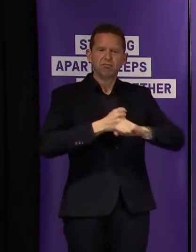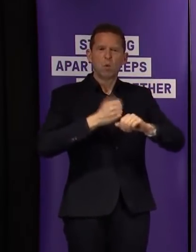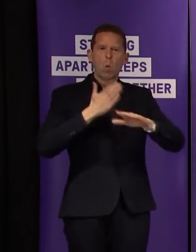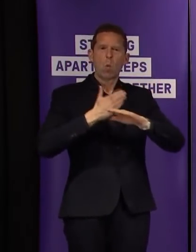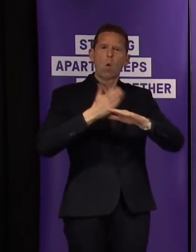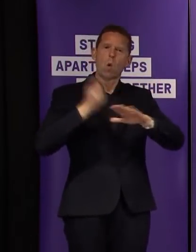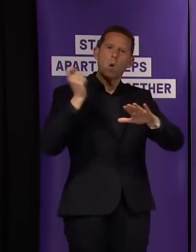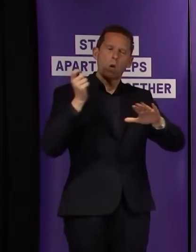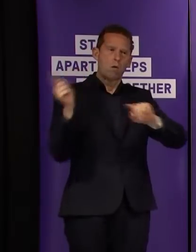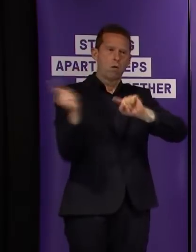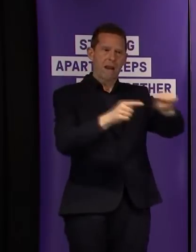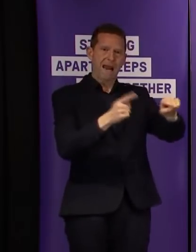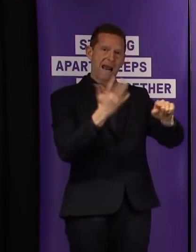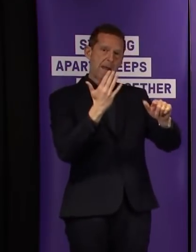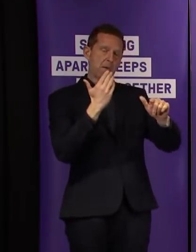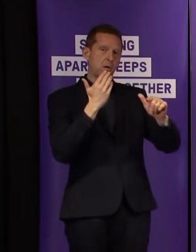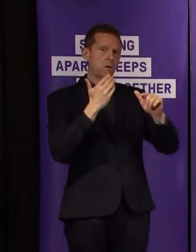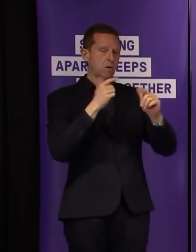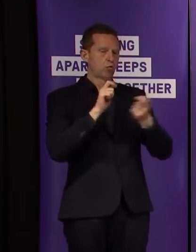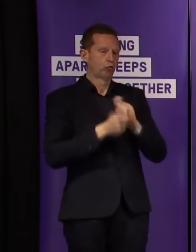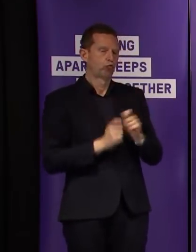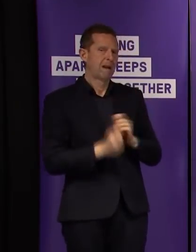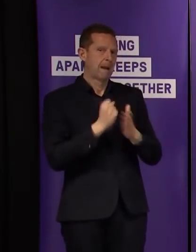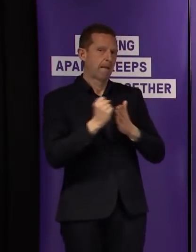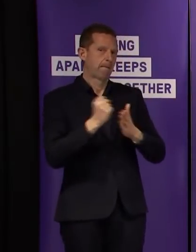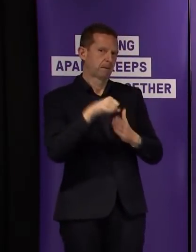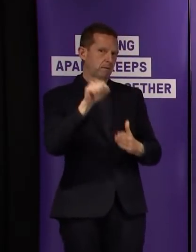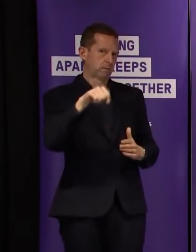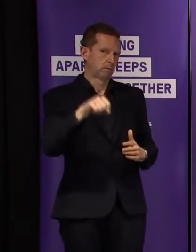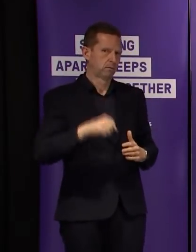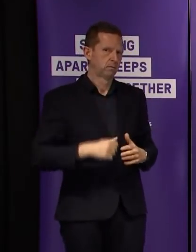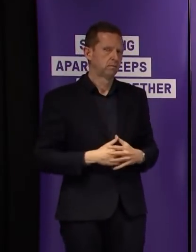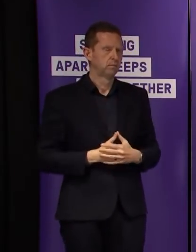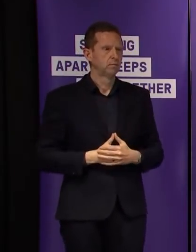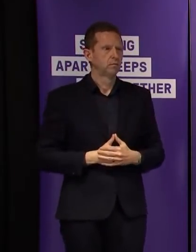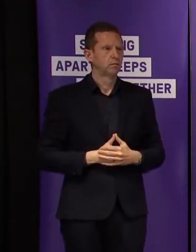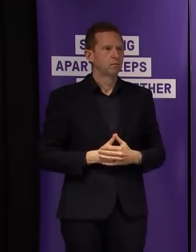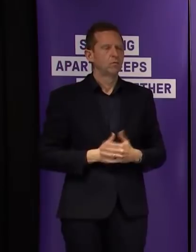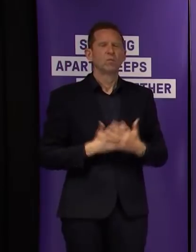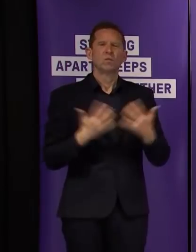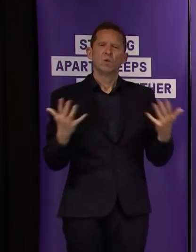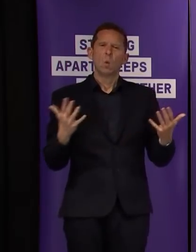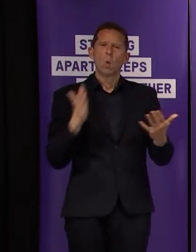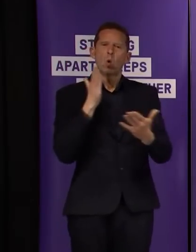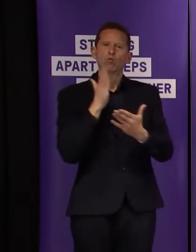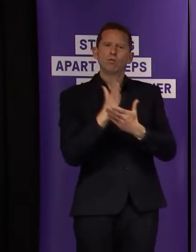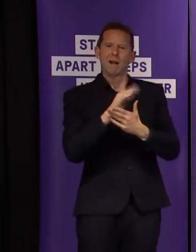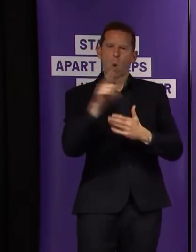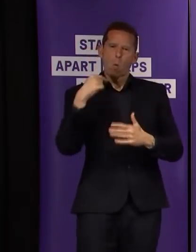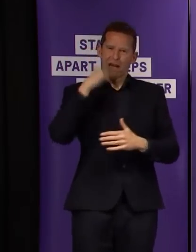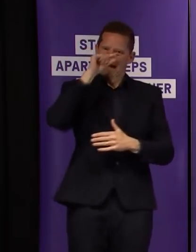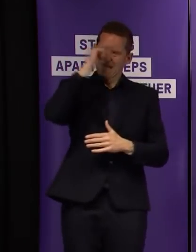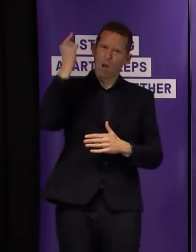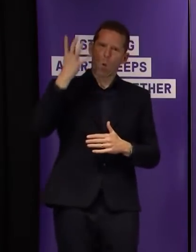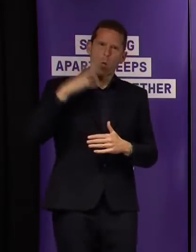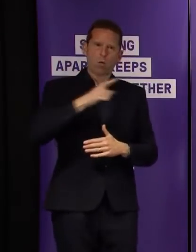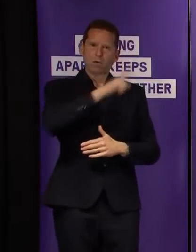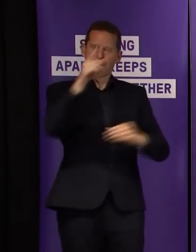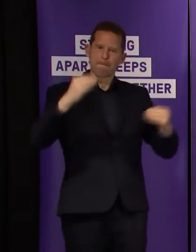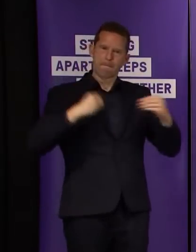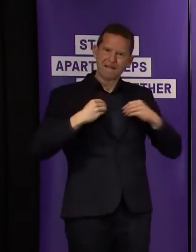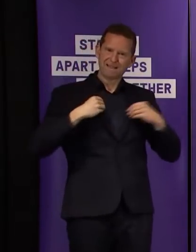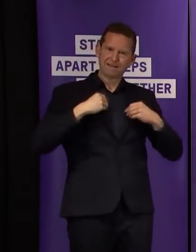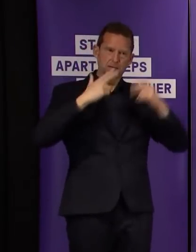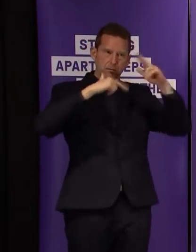visit in a given day or a given week, they're changing as well. So it's about getting construction up to, it's